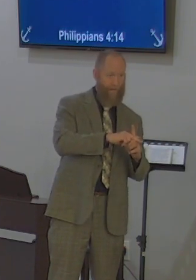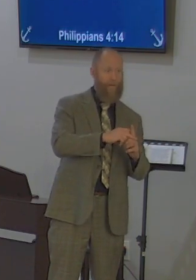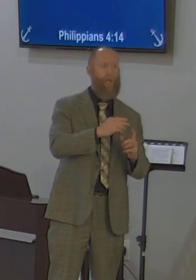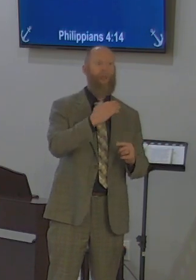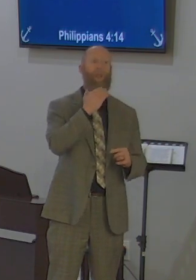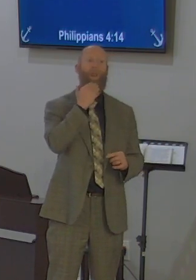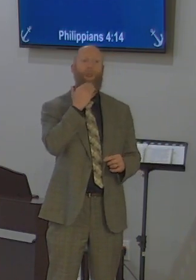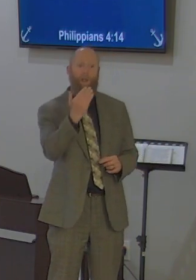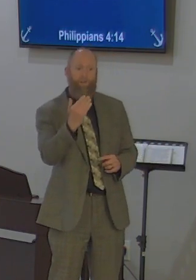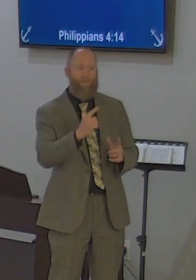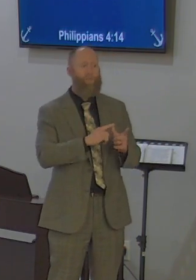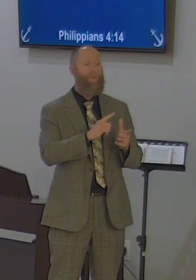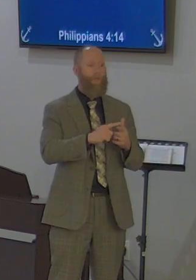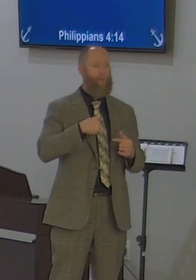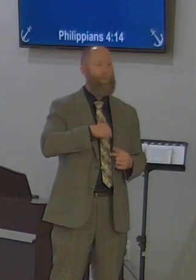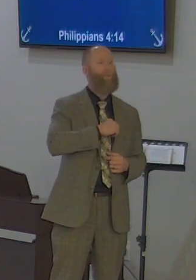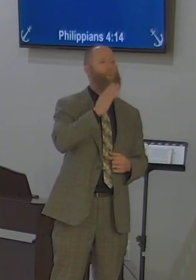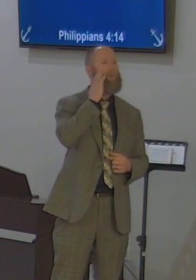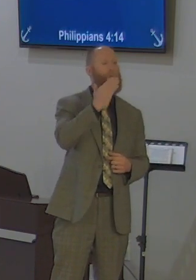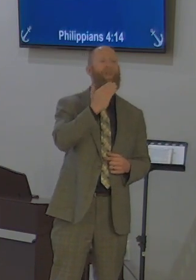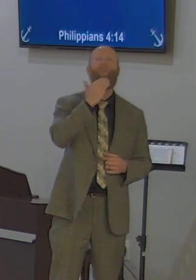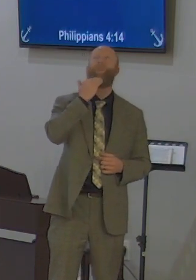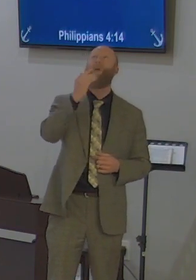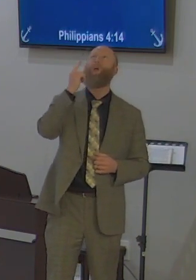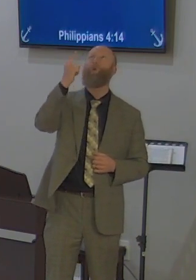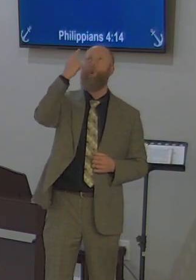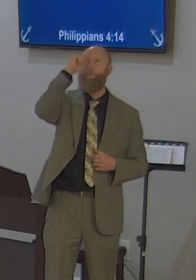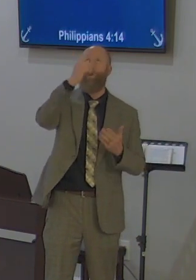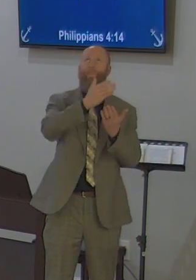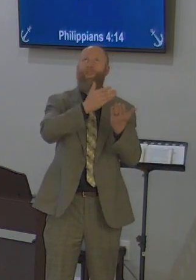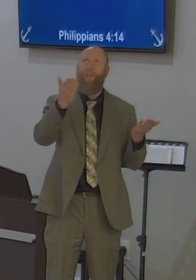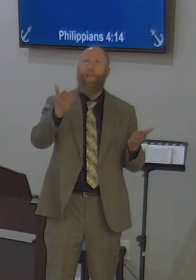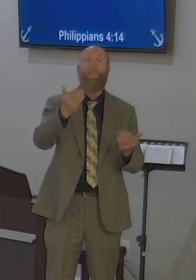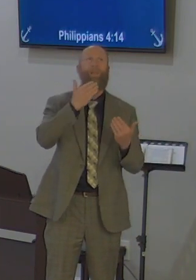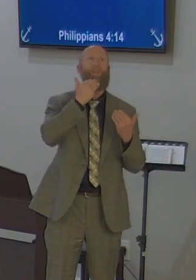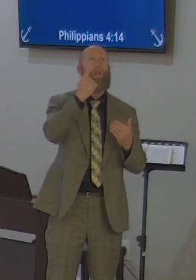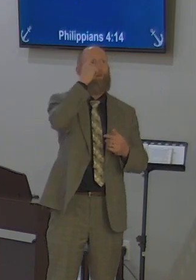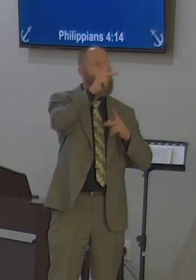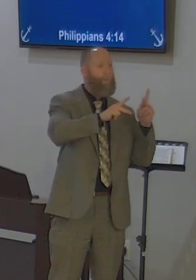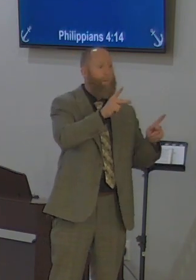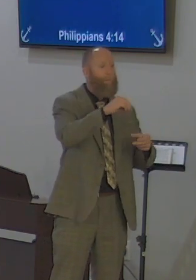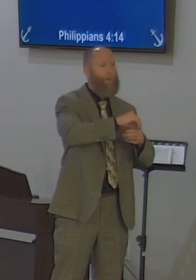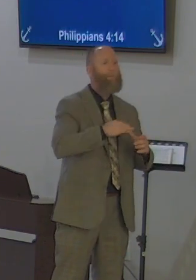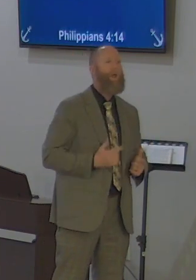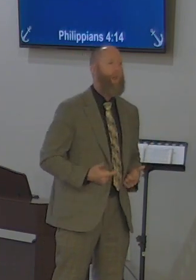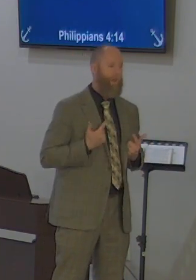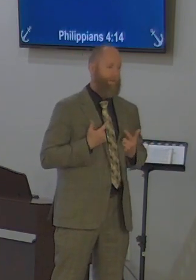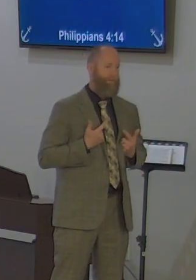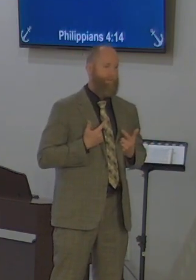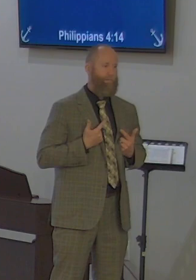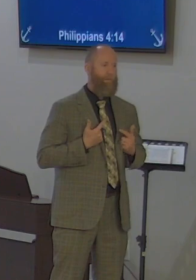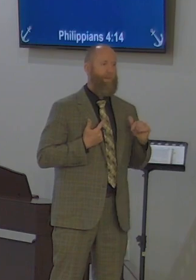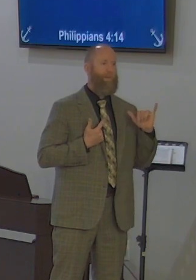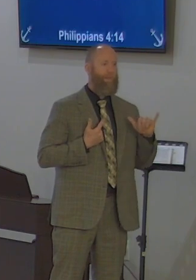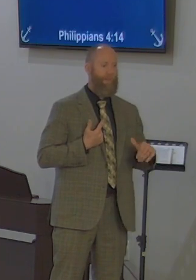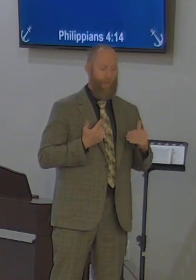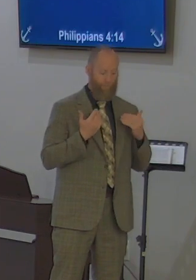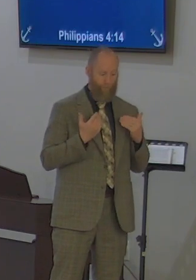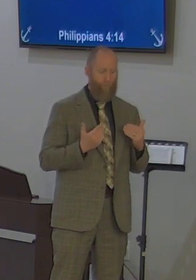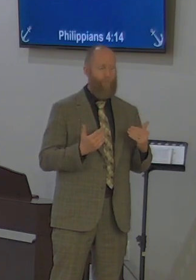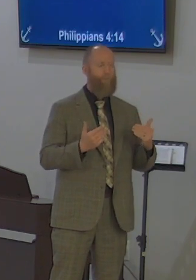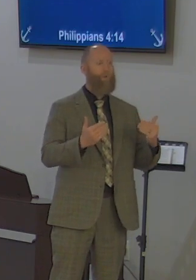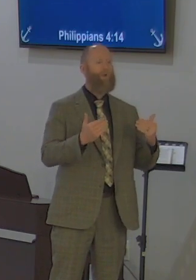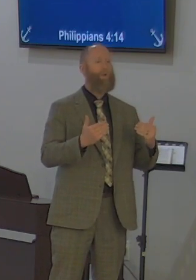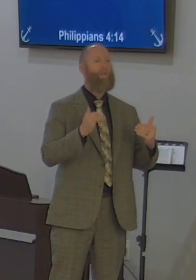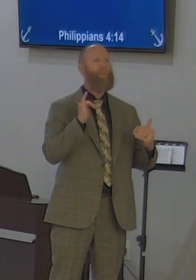express thanks to those God uses in our life, because it will produce gratitude in our life. Do you know that in